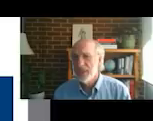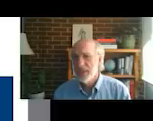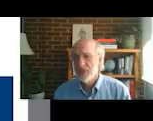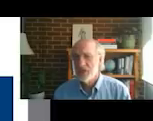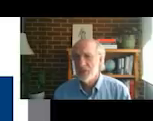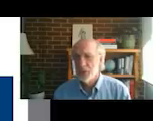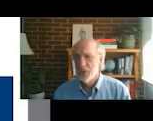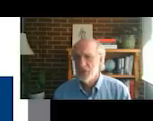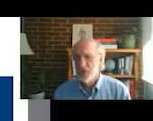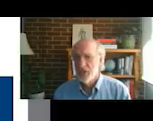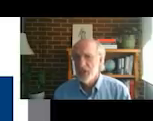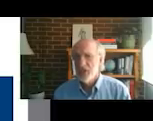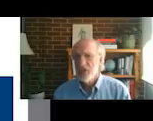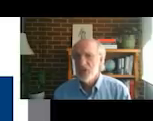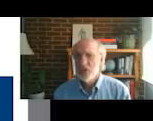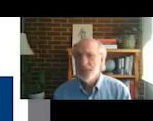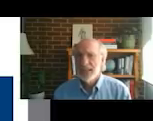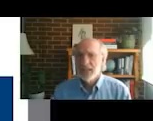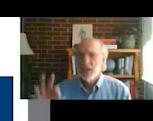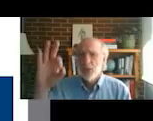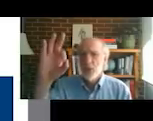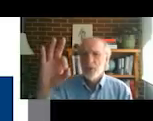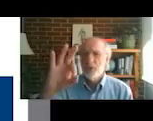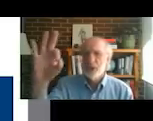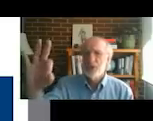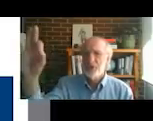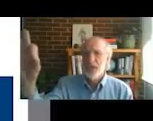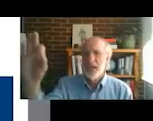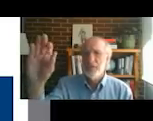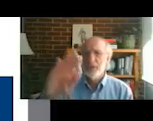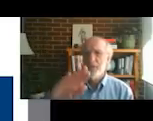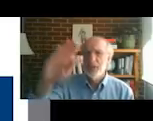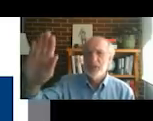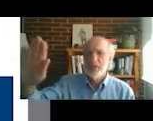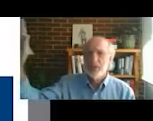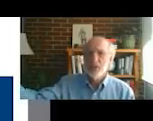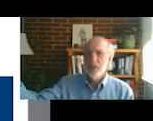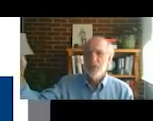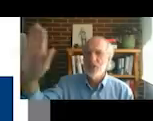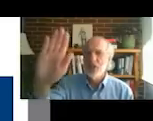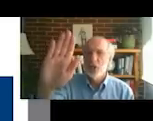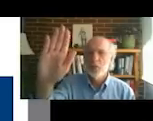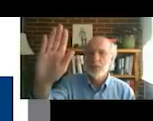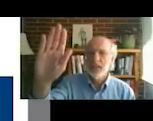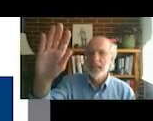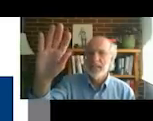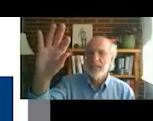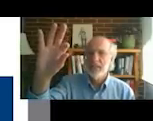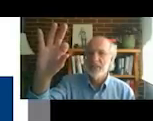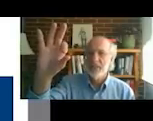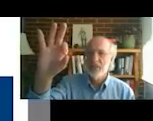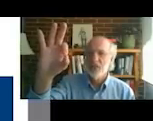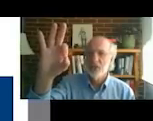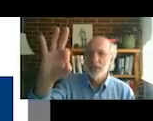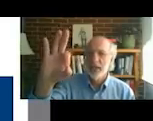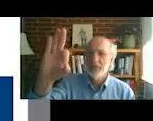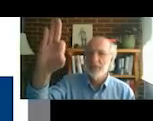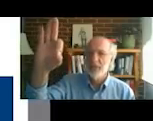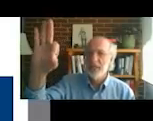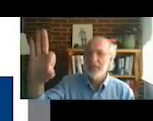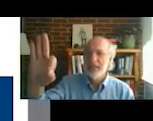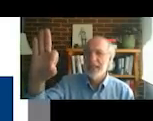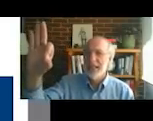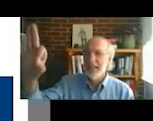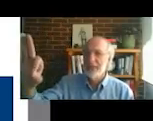motor details first, so that French fry might be just the open hand and the fingers don't have